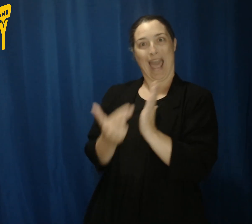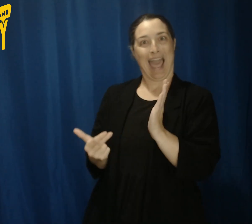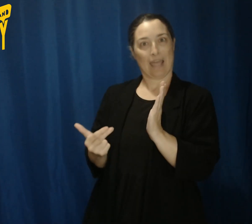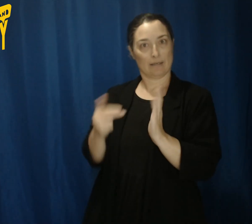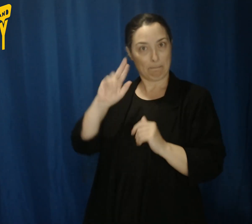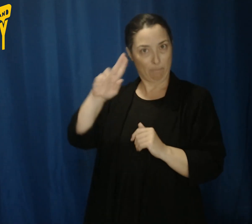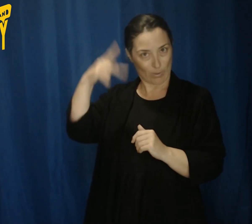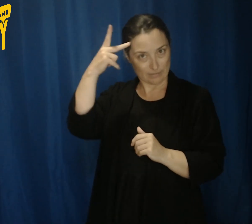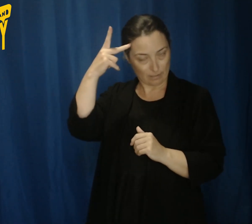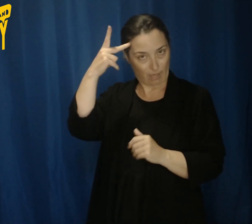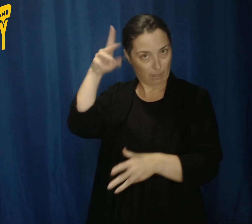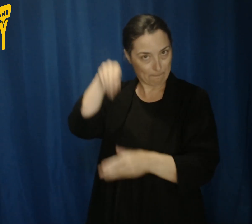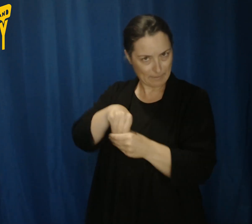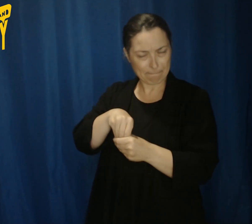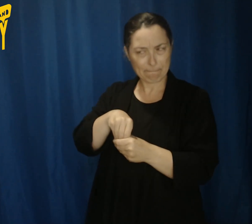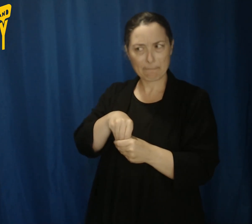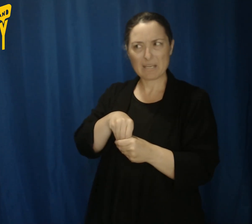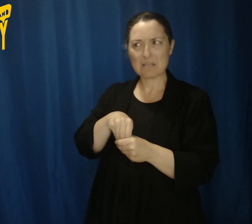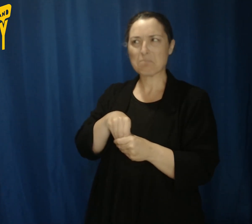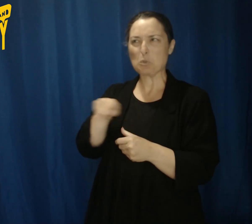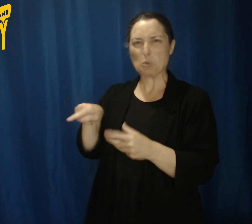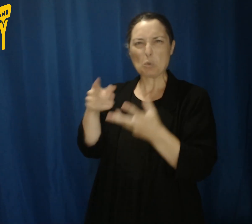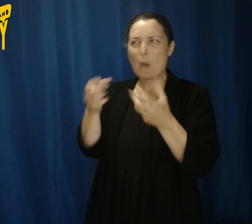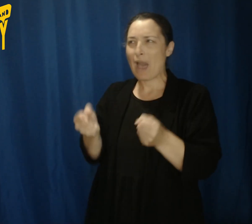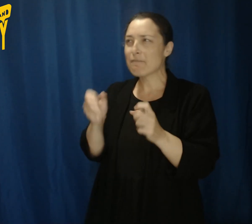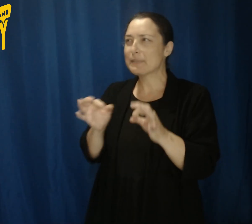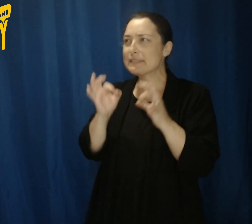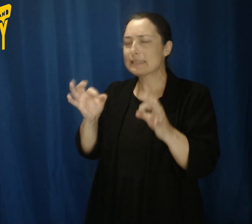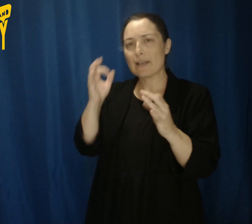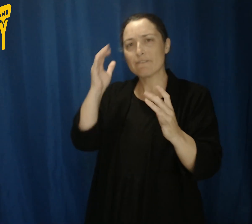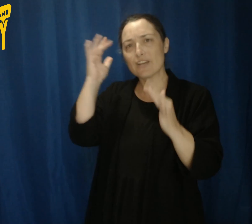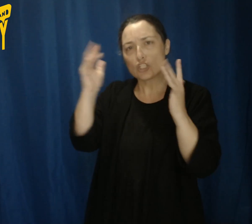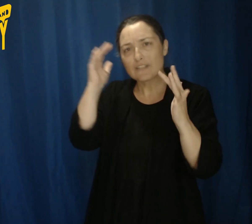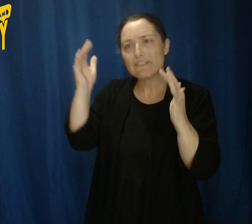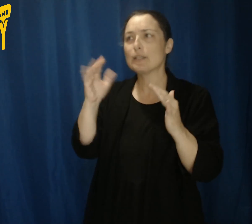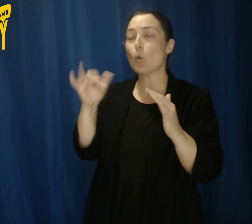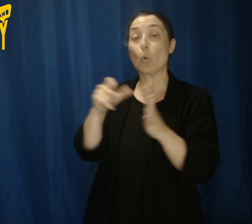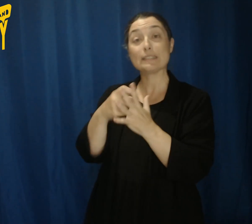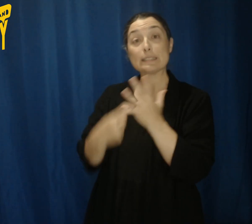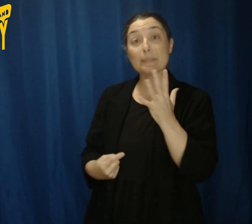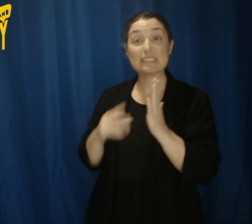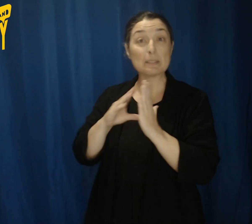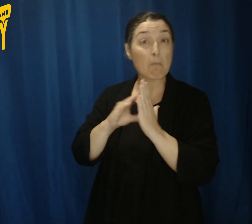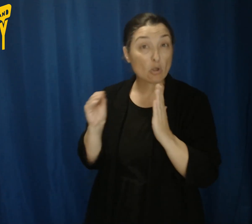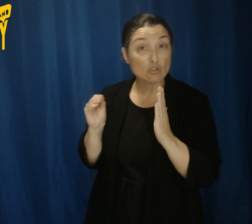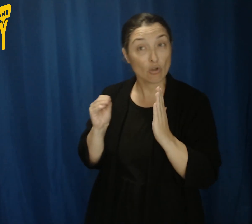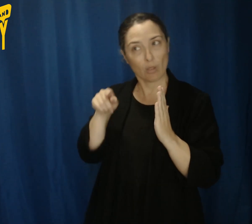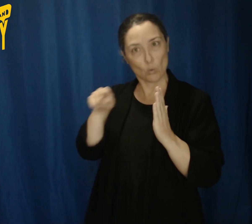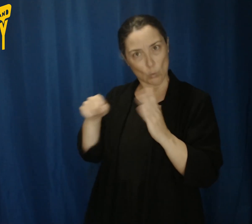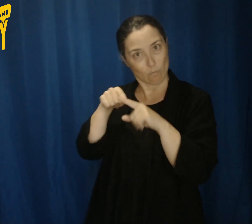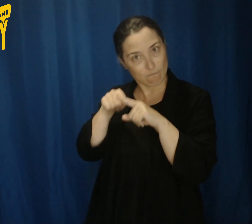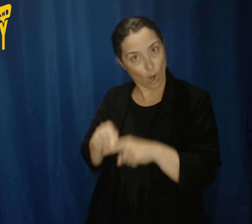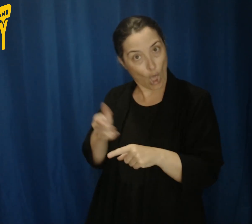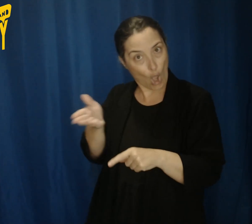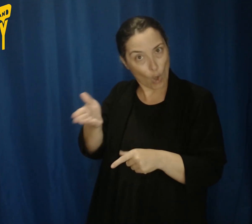there any philosophies or disability models, I suppose, that you live by? Is my